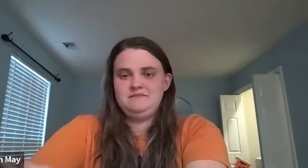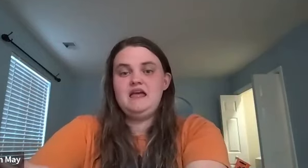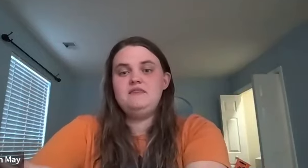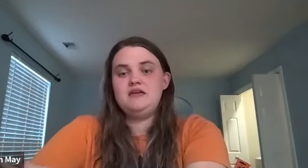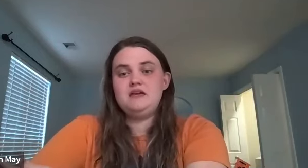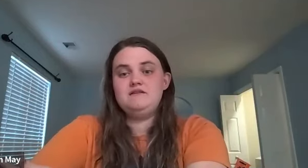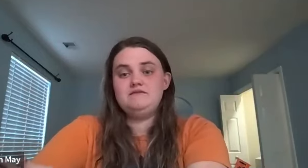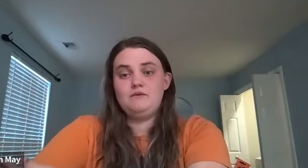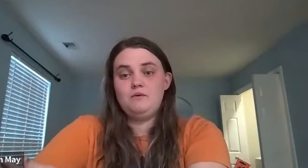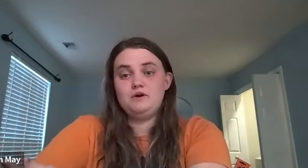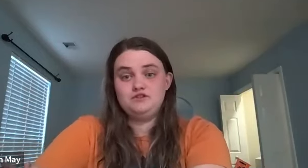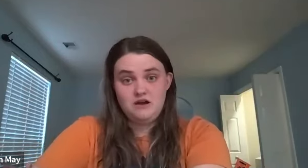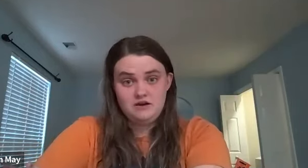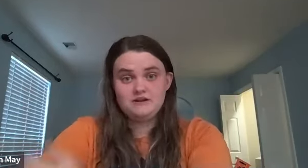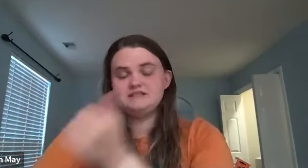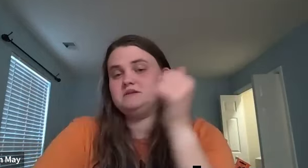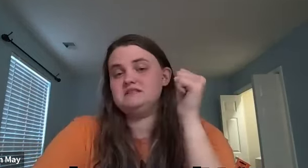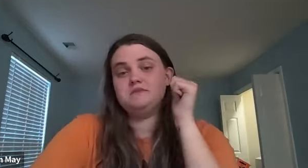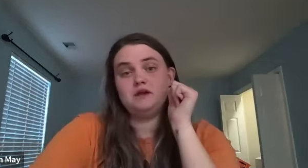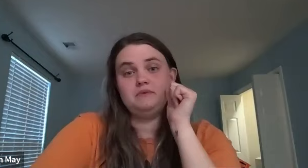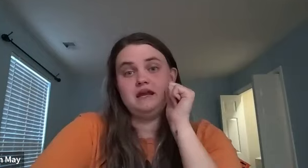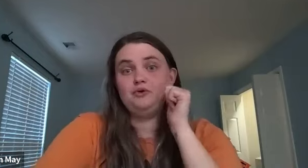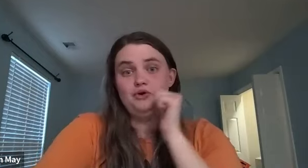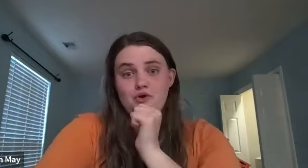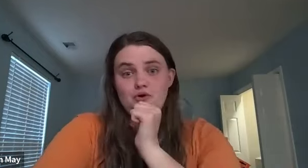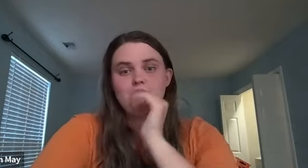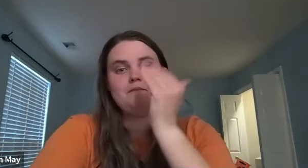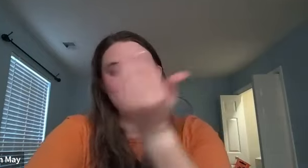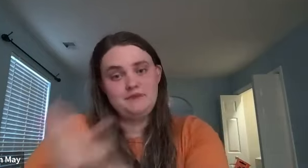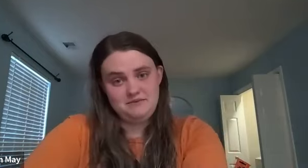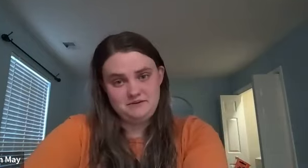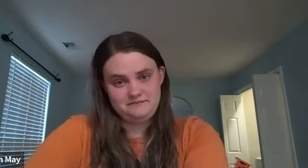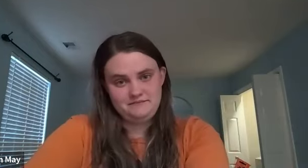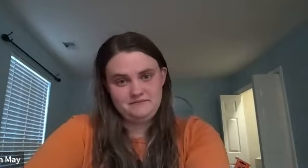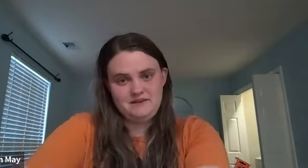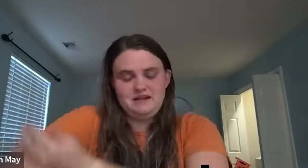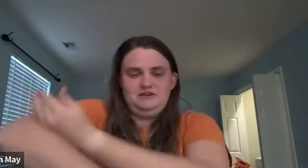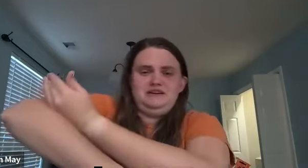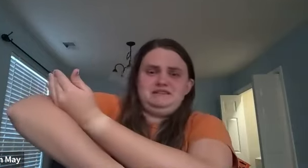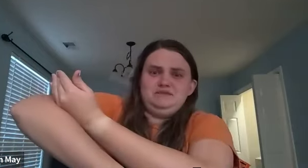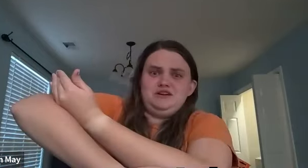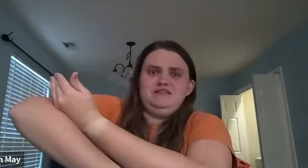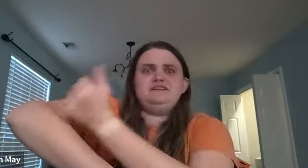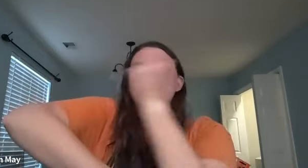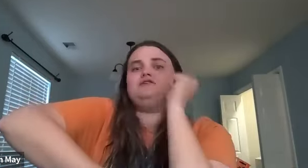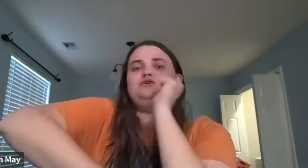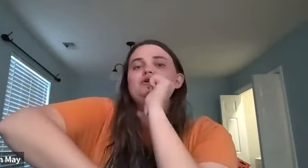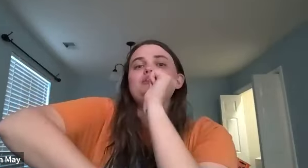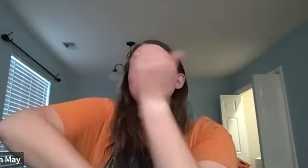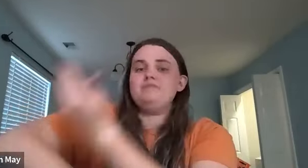And then for daughter, it's going to be the same thing, but now girl, baby. I know you can't see, I'm trying to lift it higher. Girl,